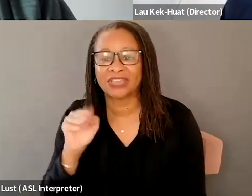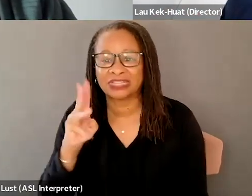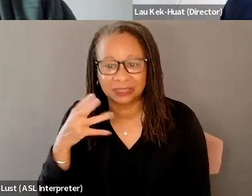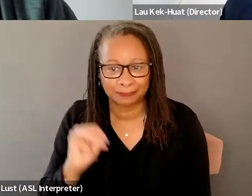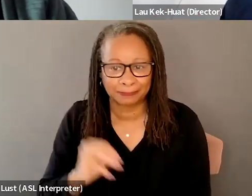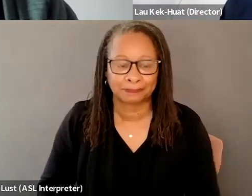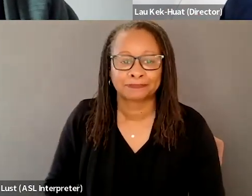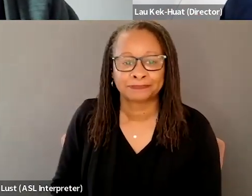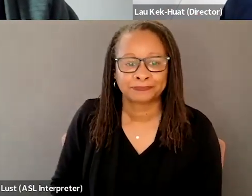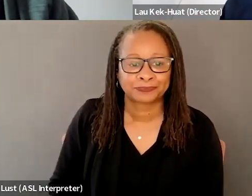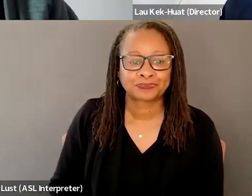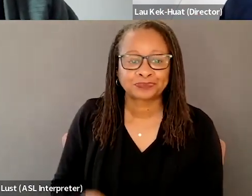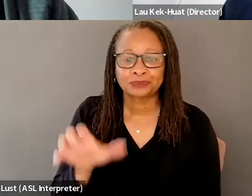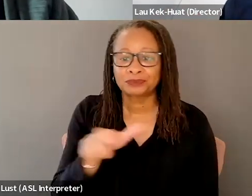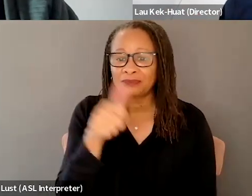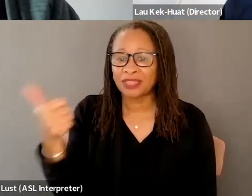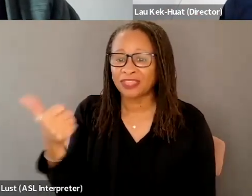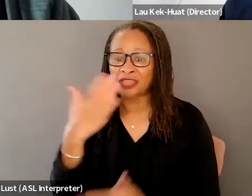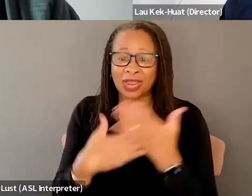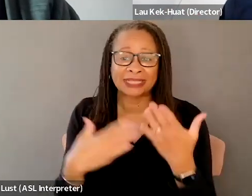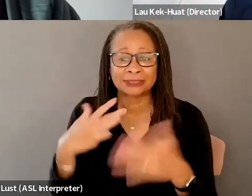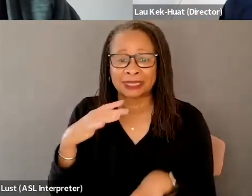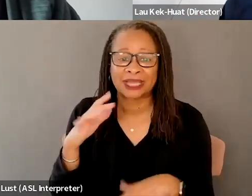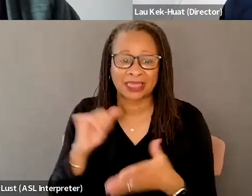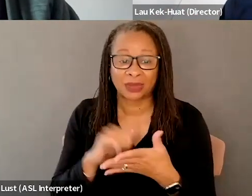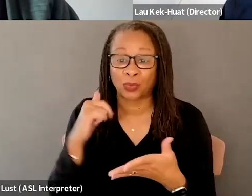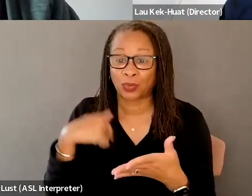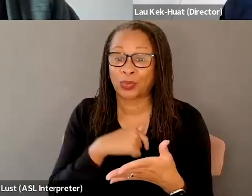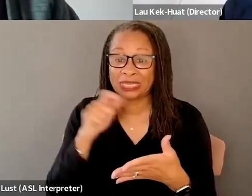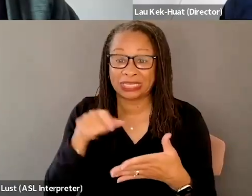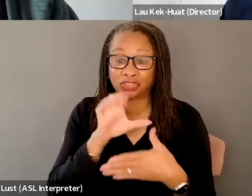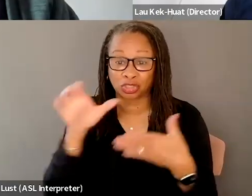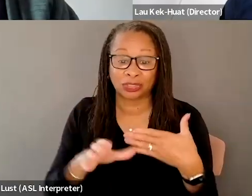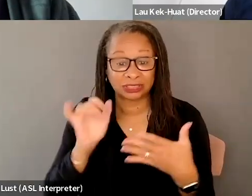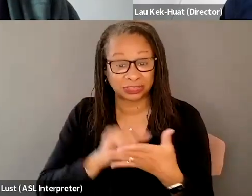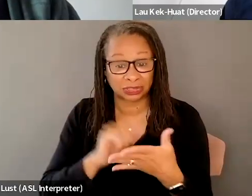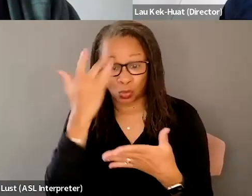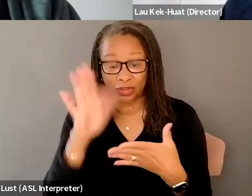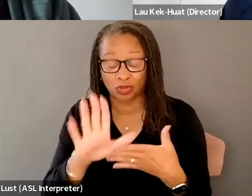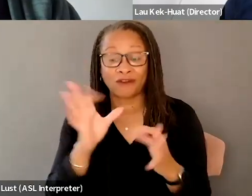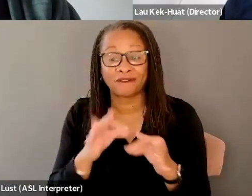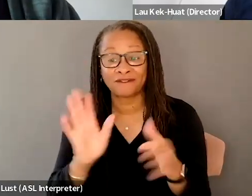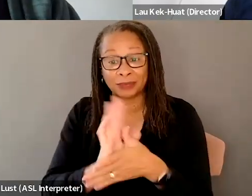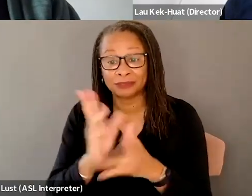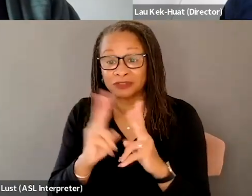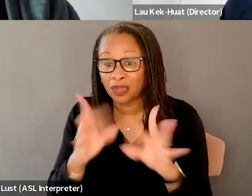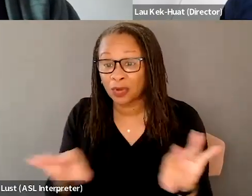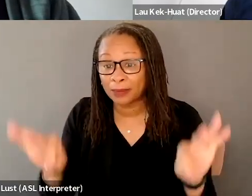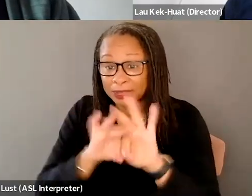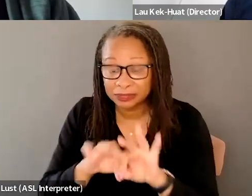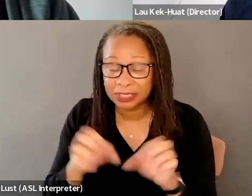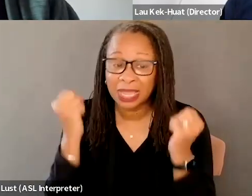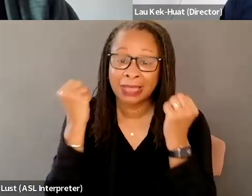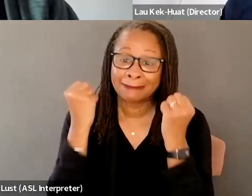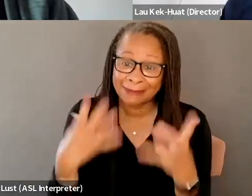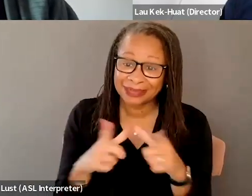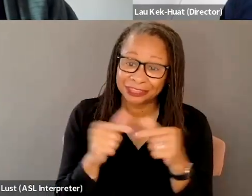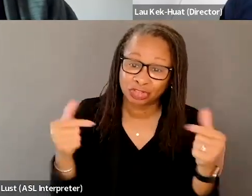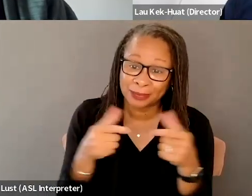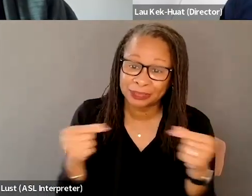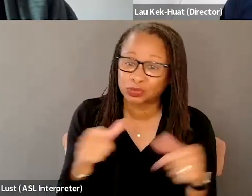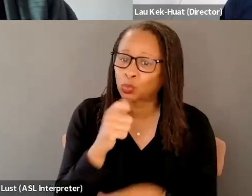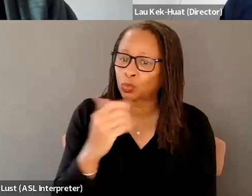aspect, and we can perhaps conclude with that, but is that why your film is so important is that there are many Japanese who